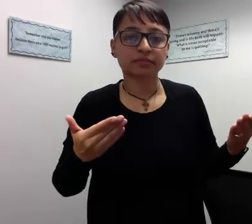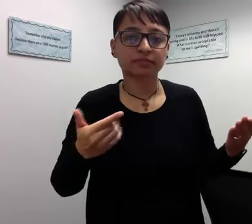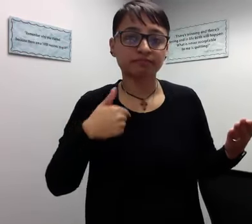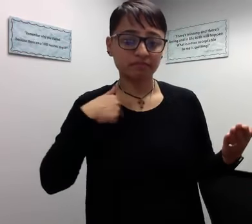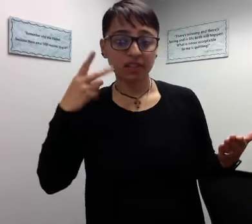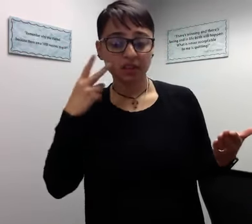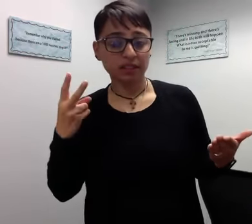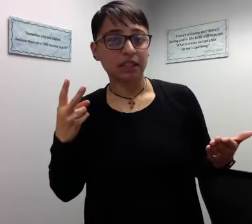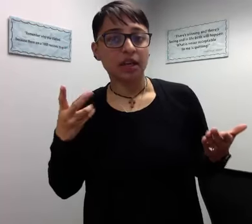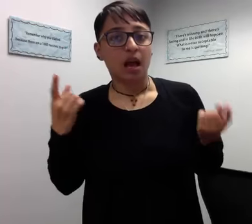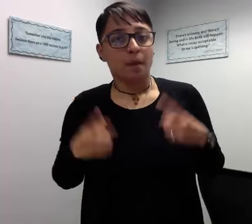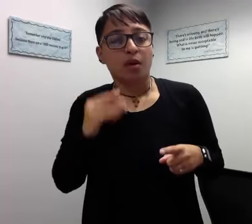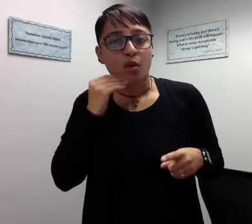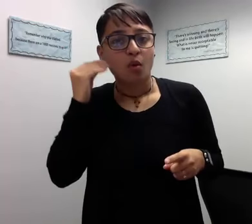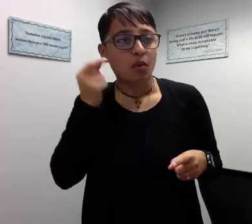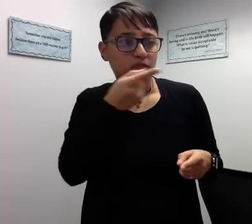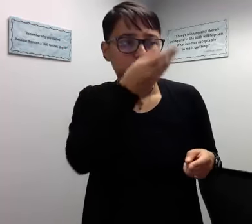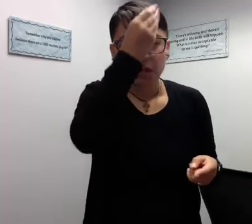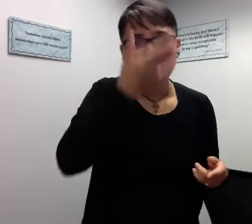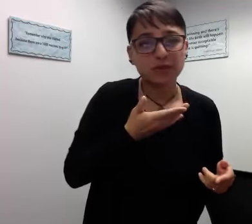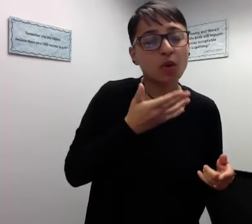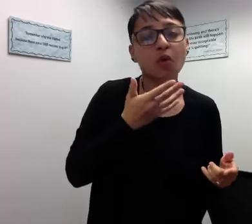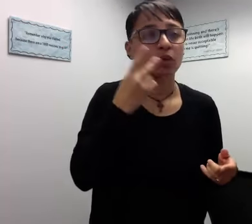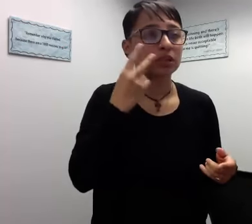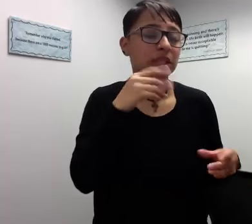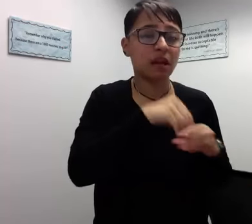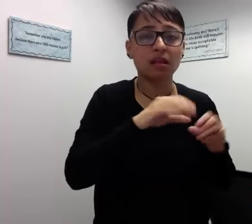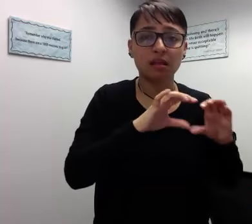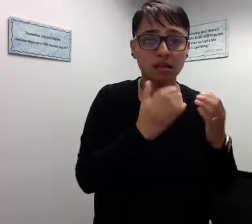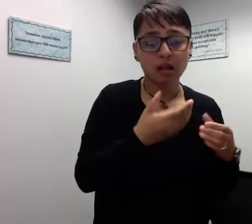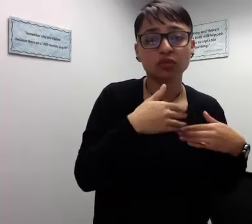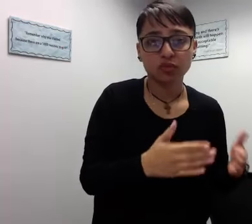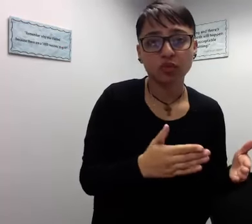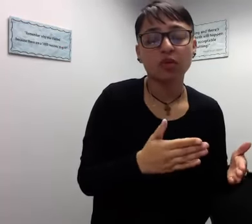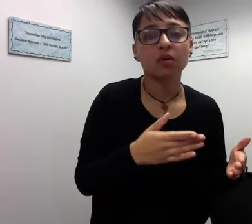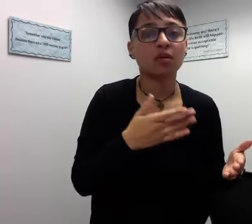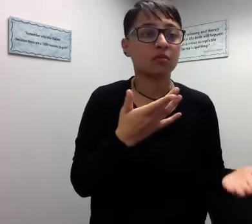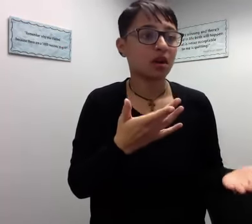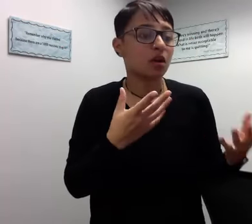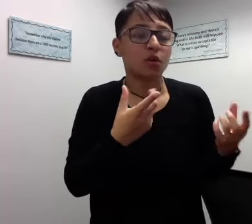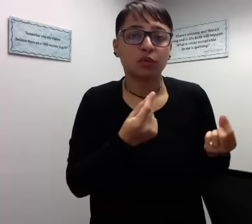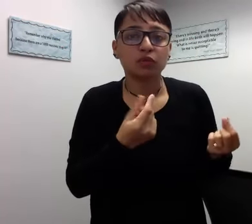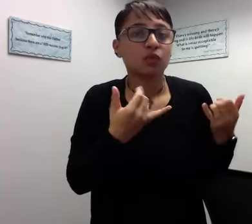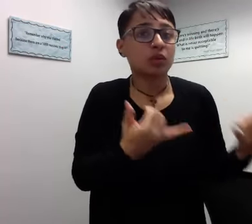classroom? How are we working around them now? What's working, what's not